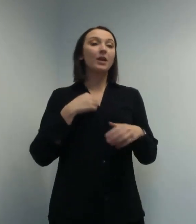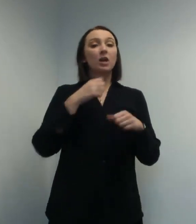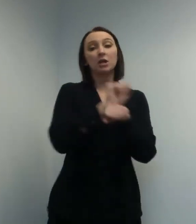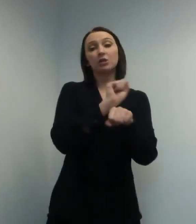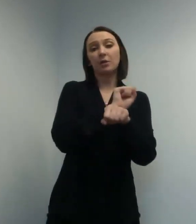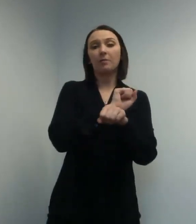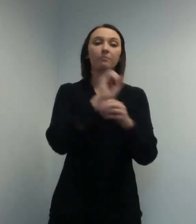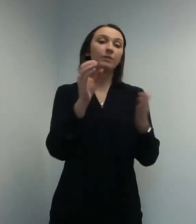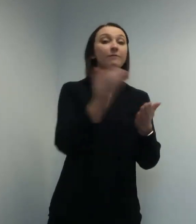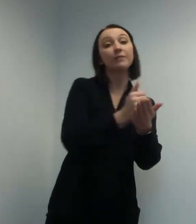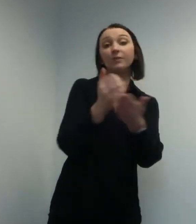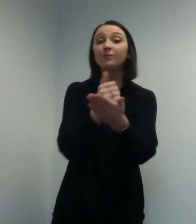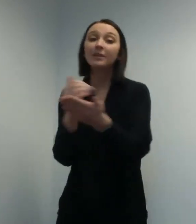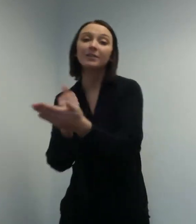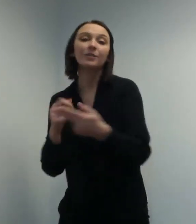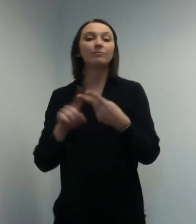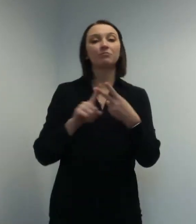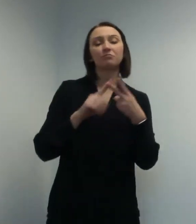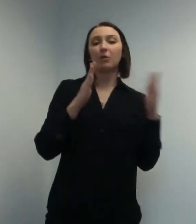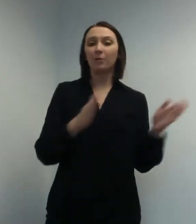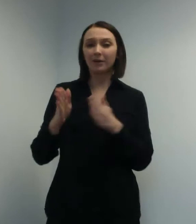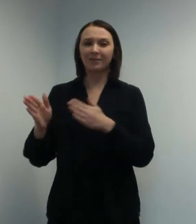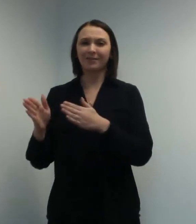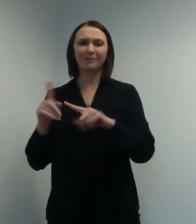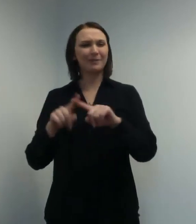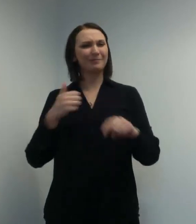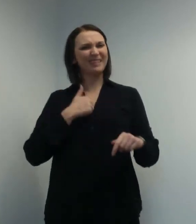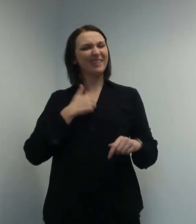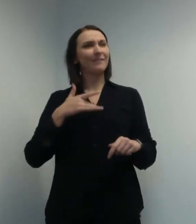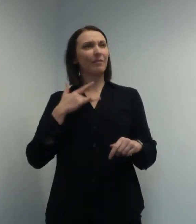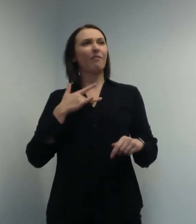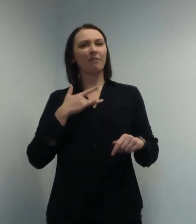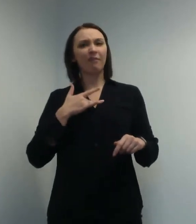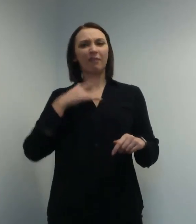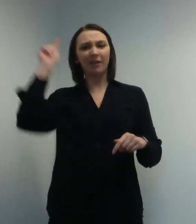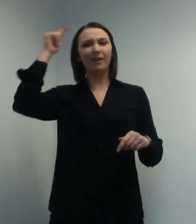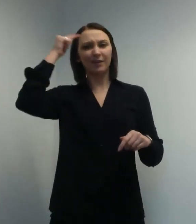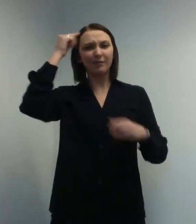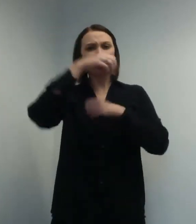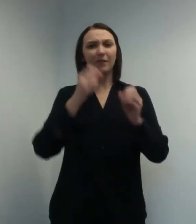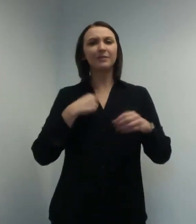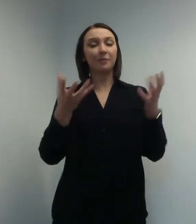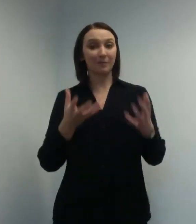organizer, but in my heart, I always wanted to run. The sitting congresswoman had been in my district